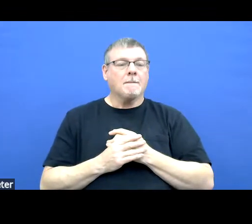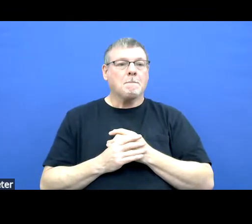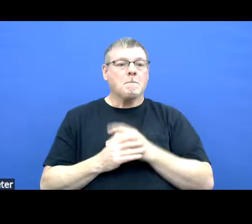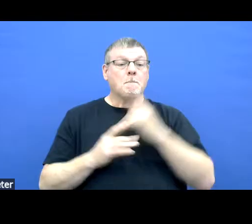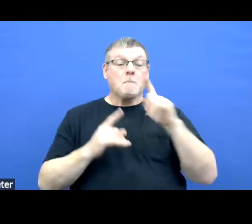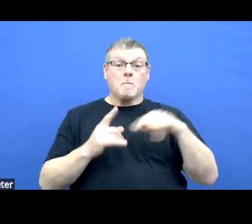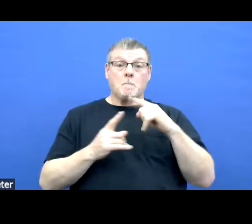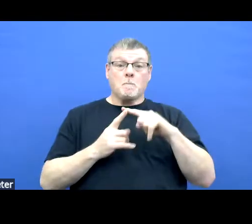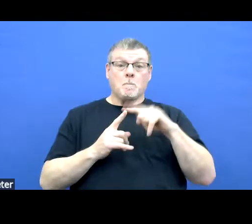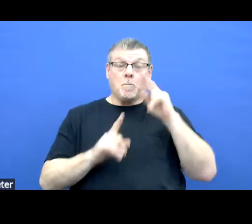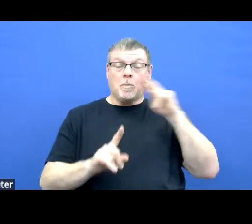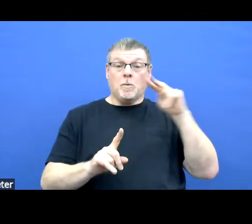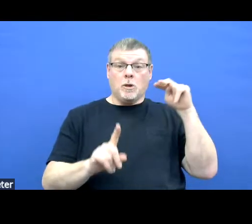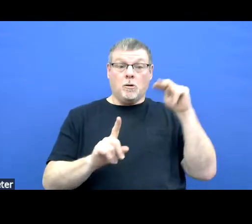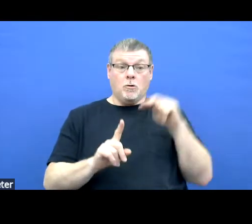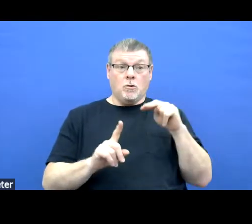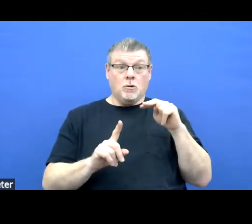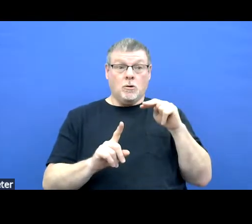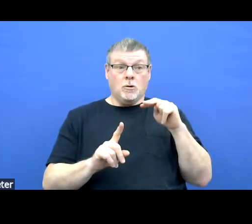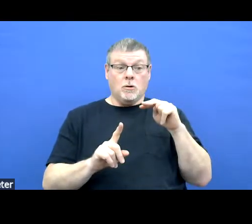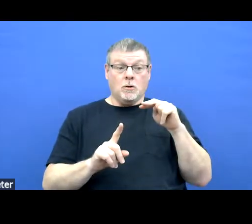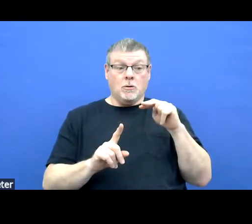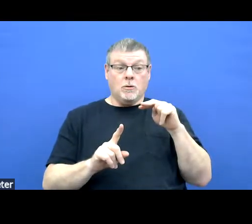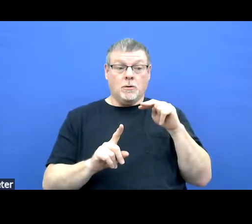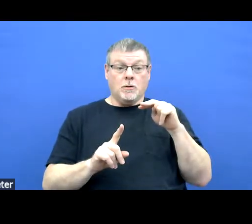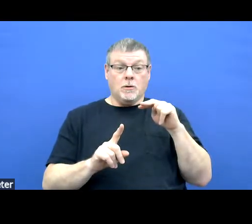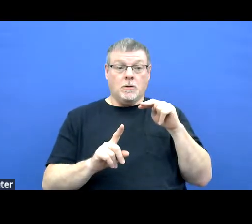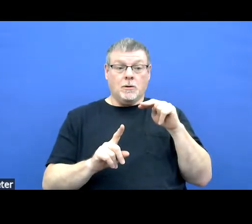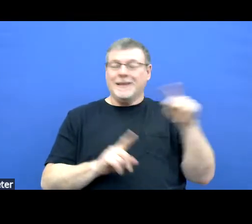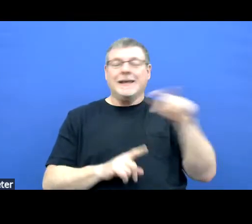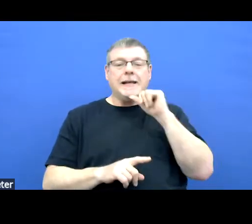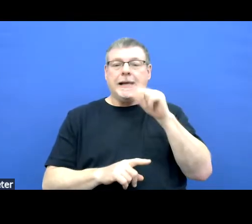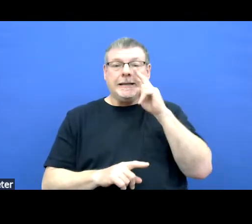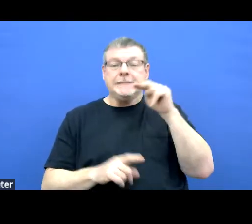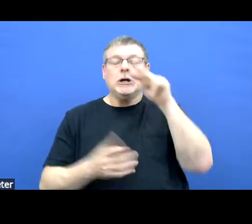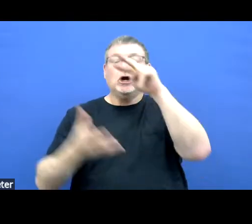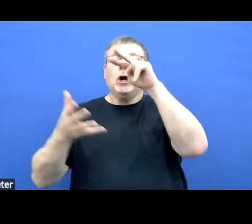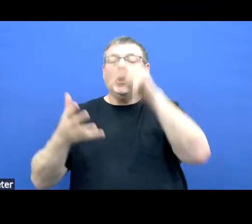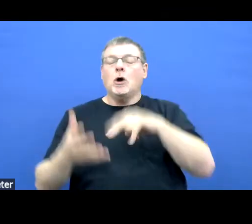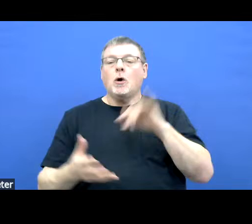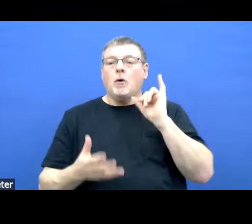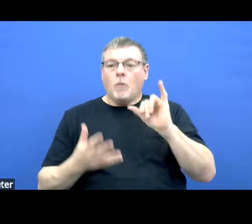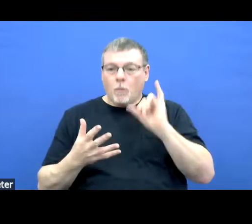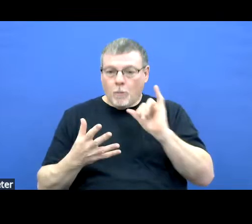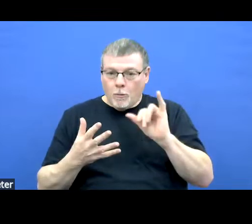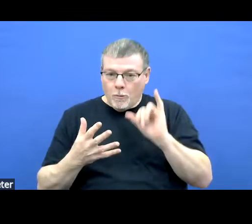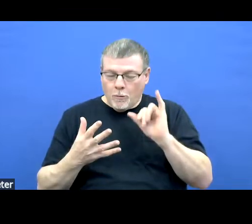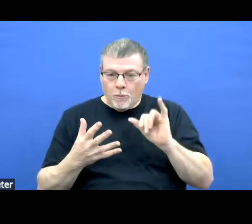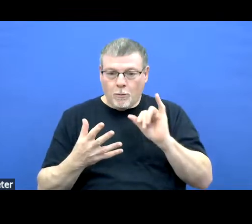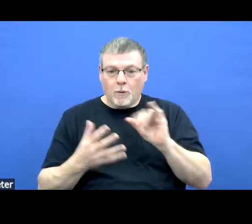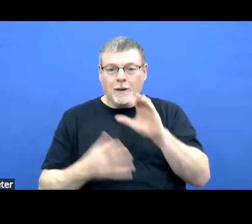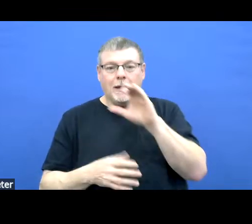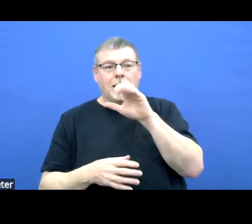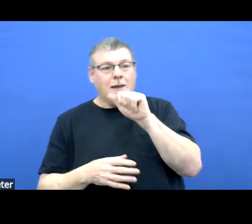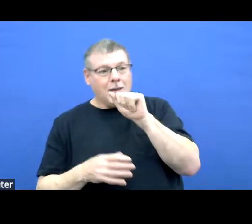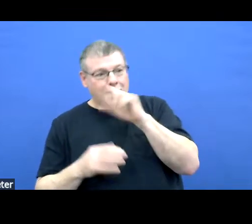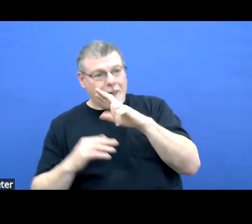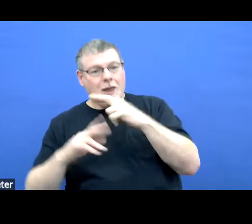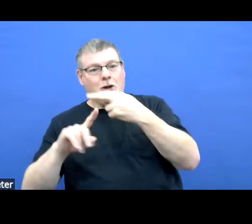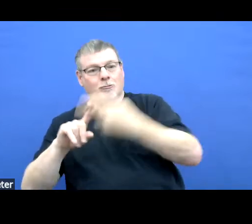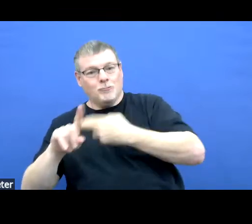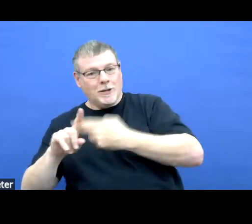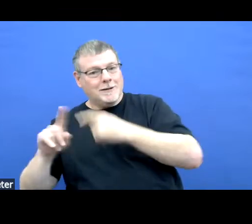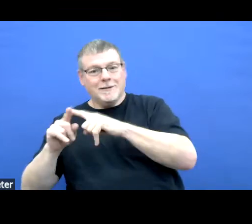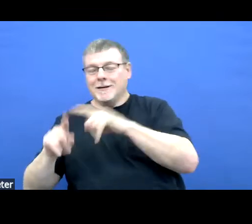when they look at it, they didn't necessarily see, they looked through and say, oh, car rental facilities aren't